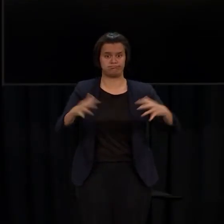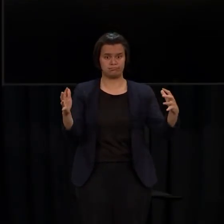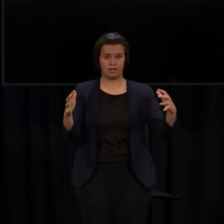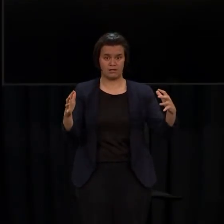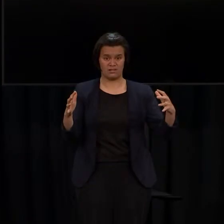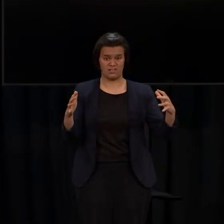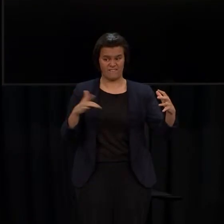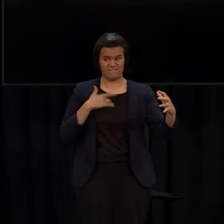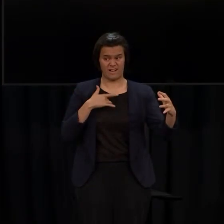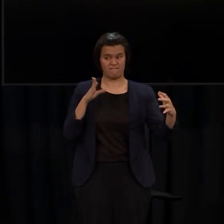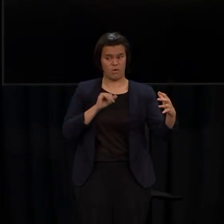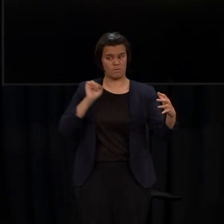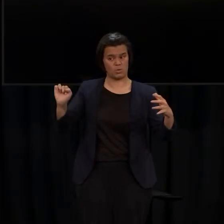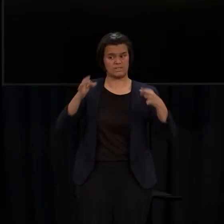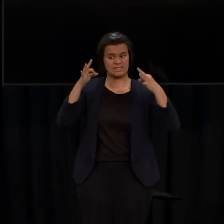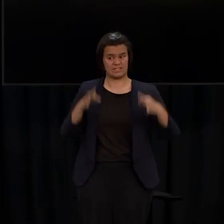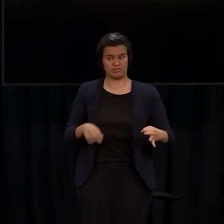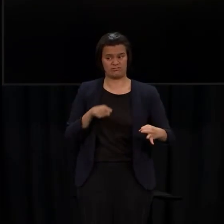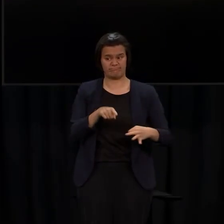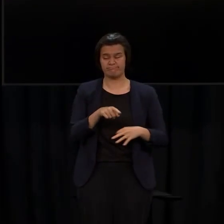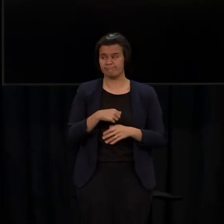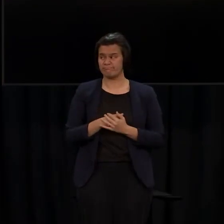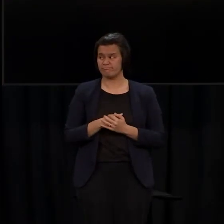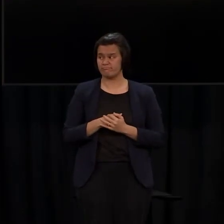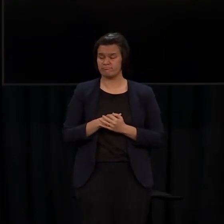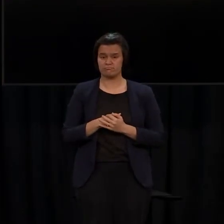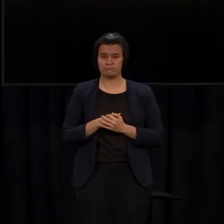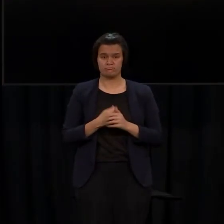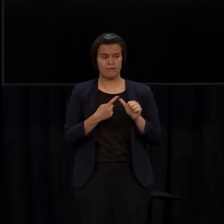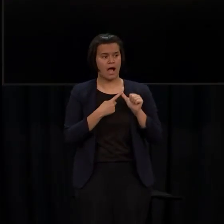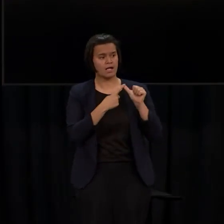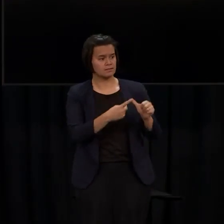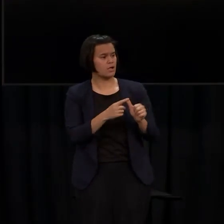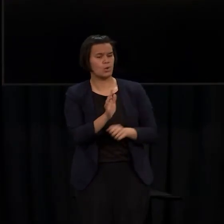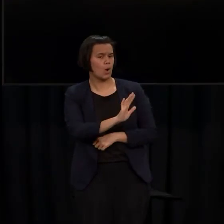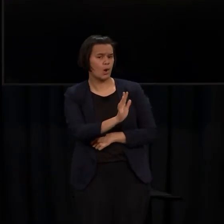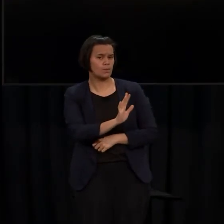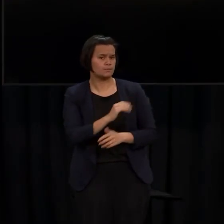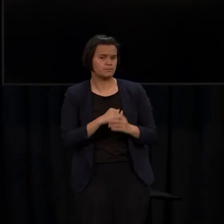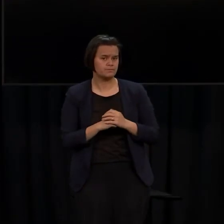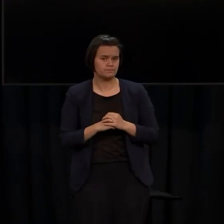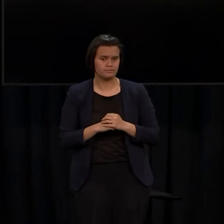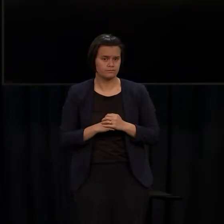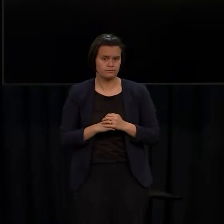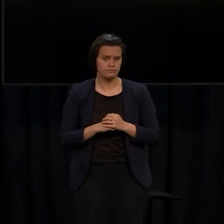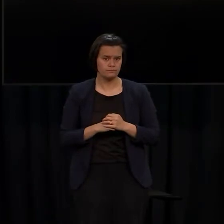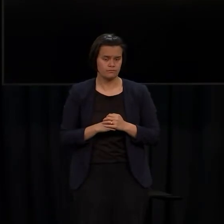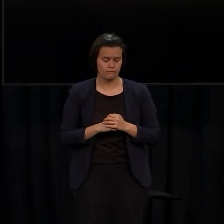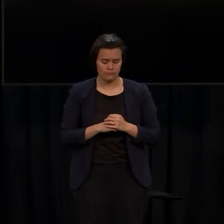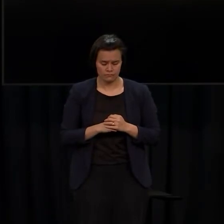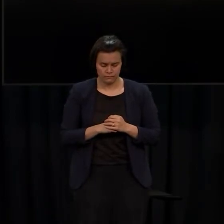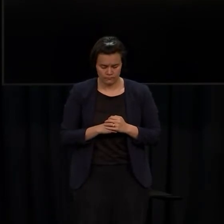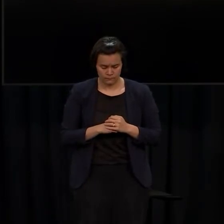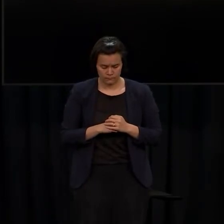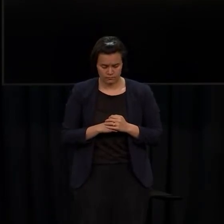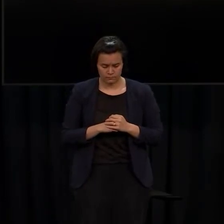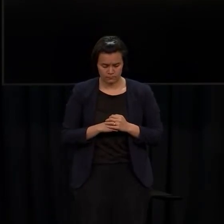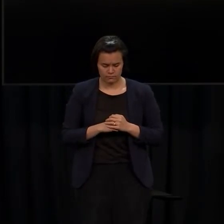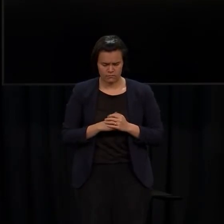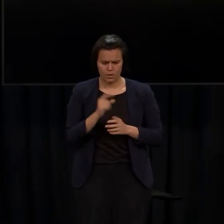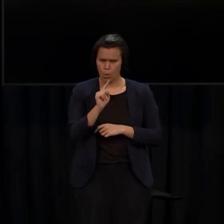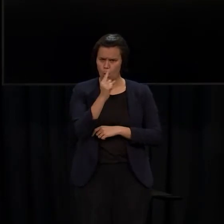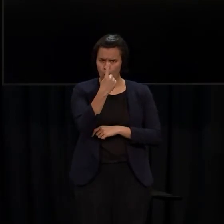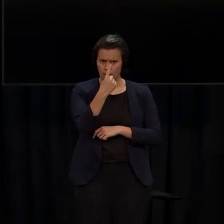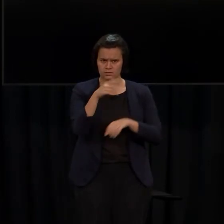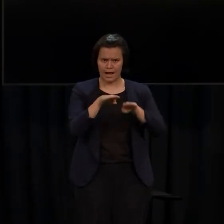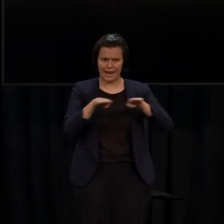for that? No, I don't, because unfortunately what we've seen, despite having very long periods at level 4